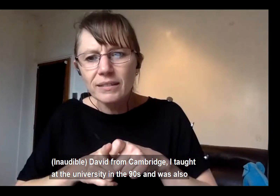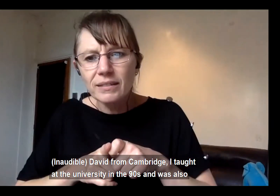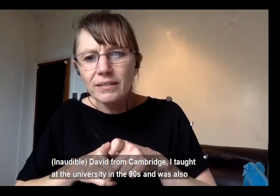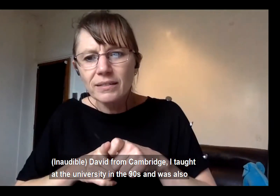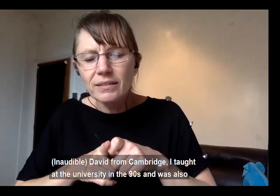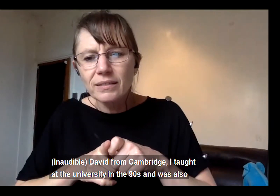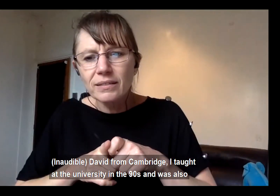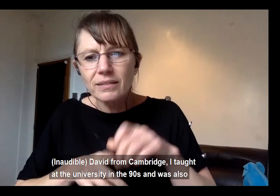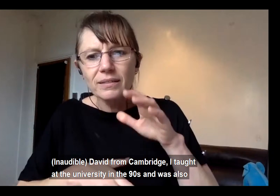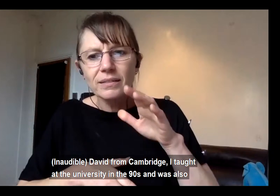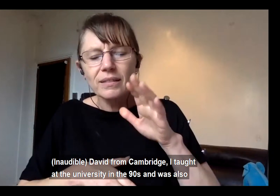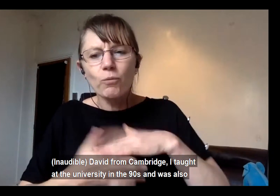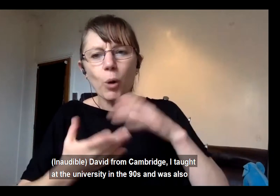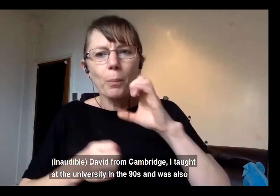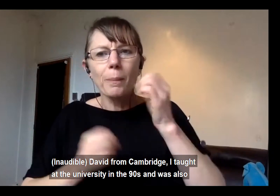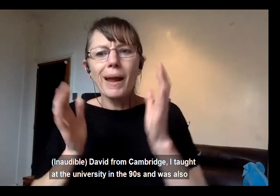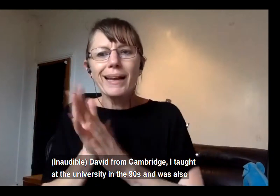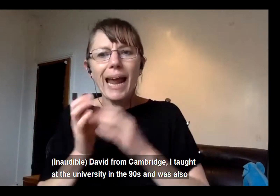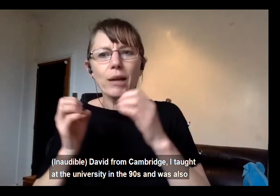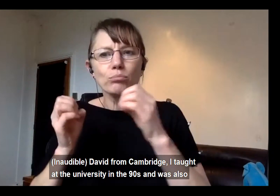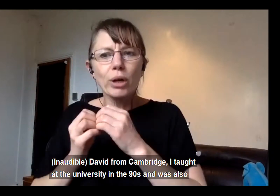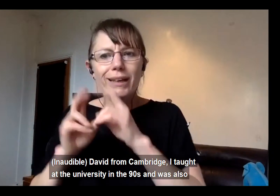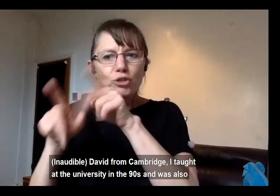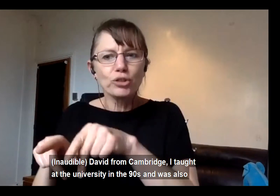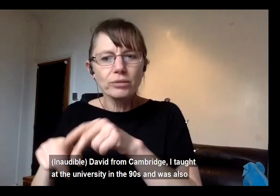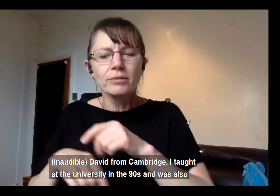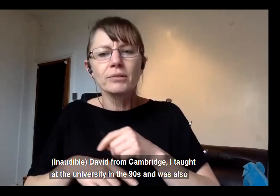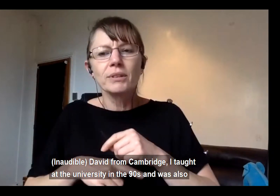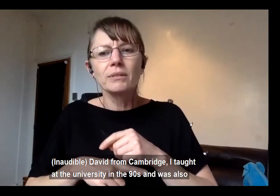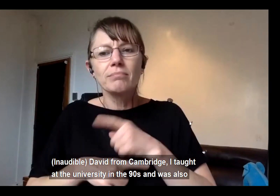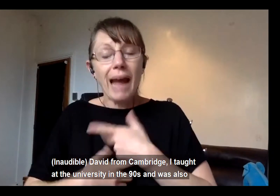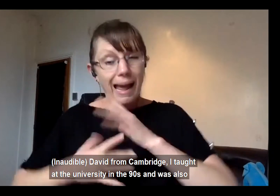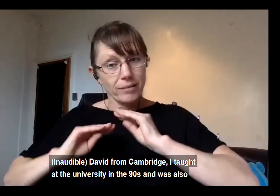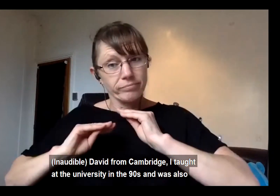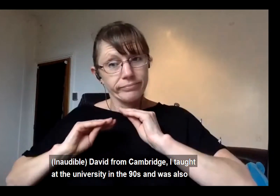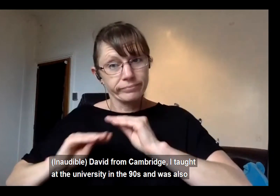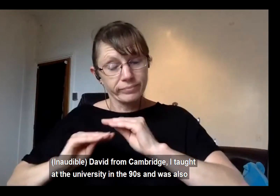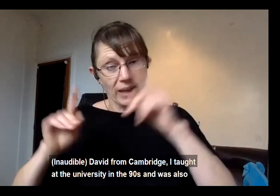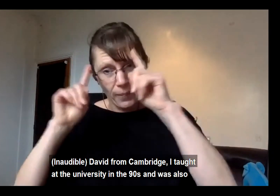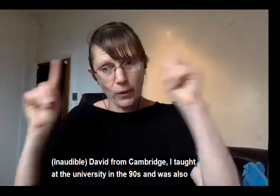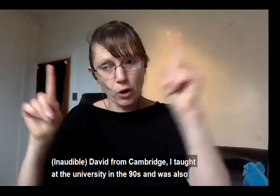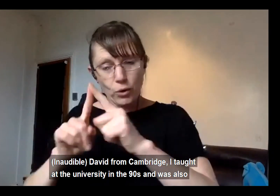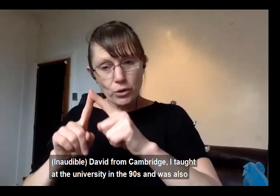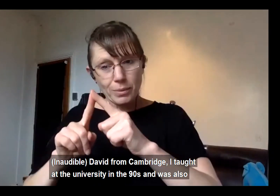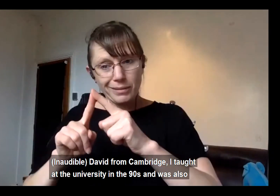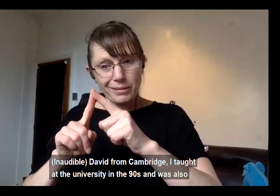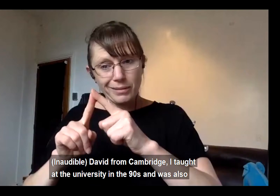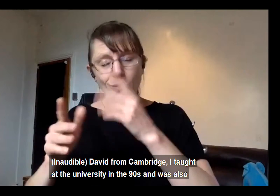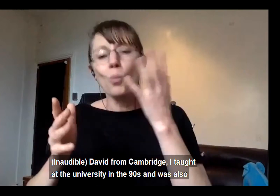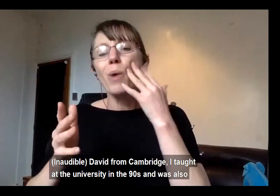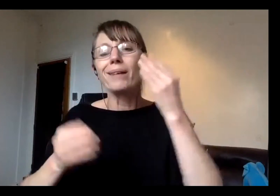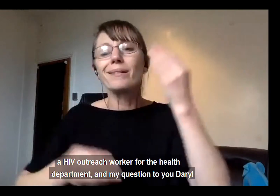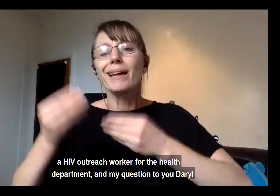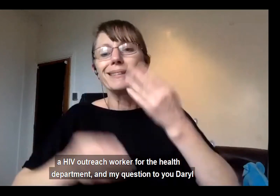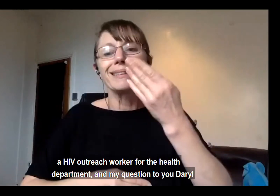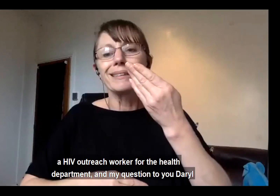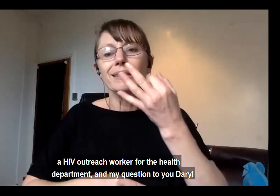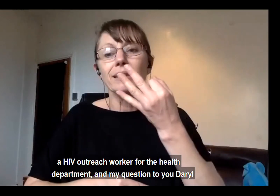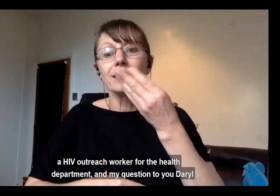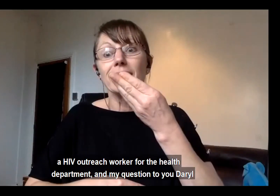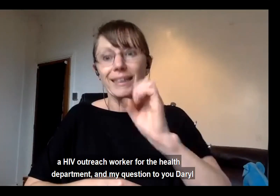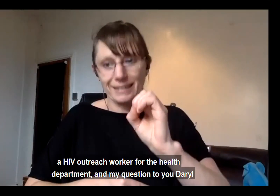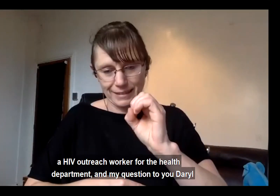David from Cambridge. I taught at the university in the 90s. Oh, yeah. And was